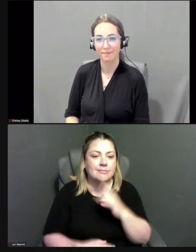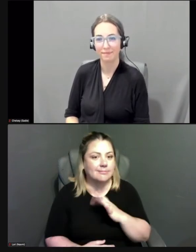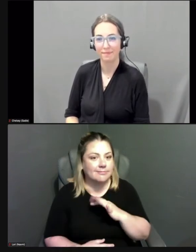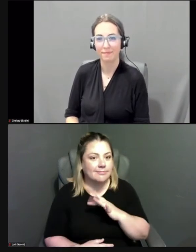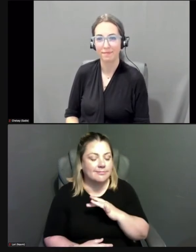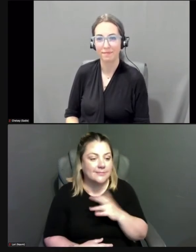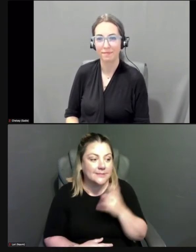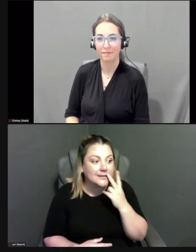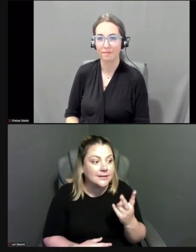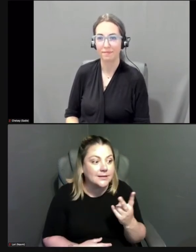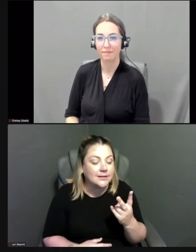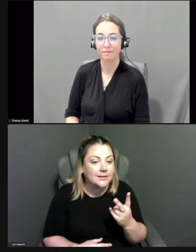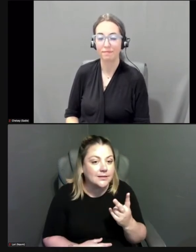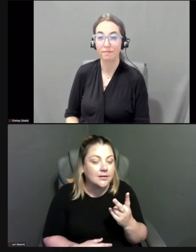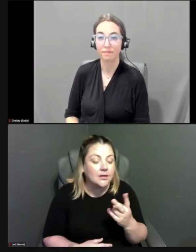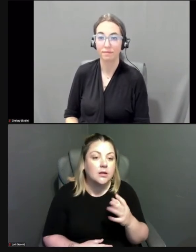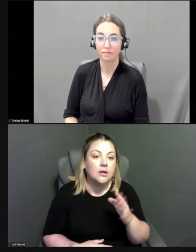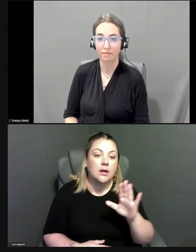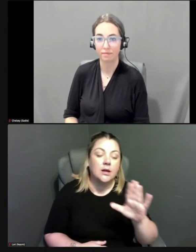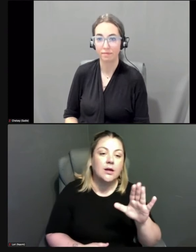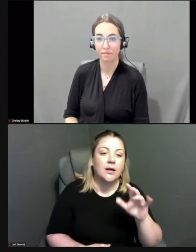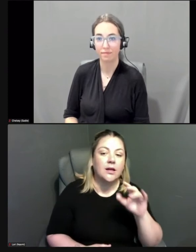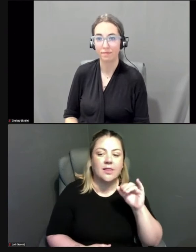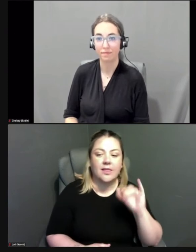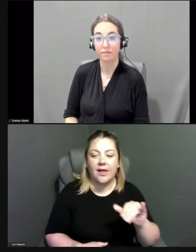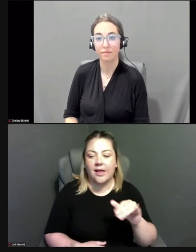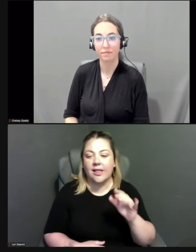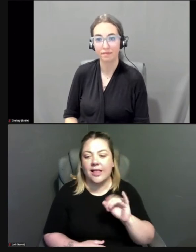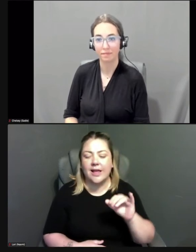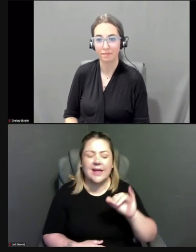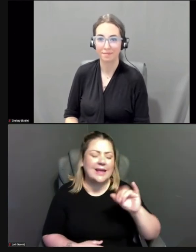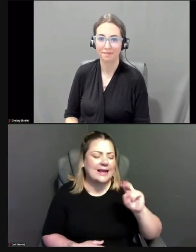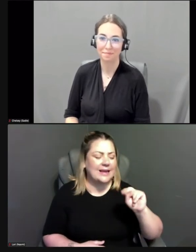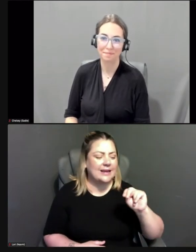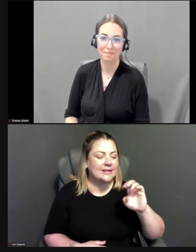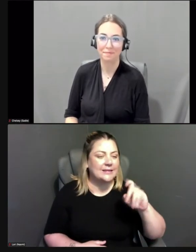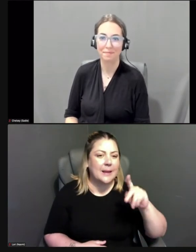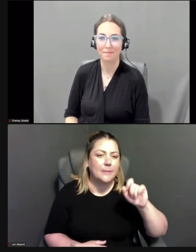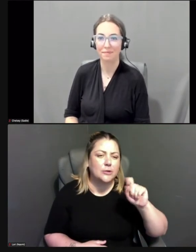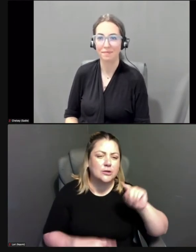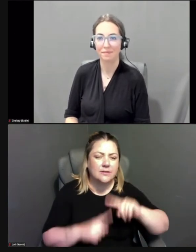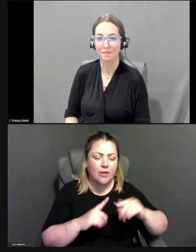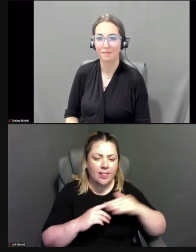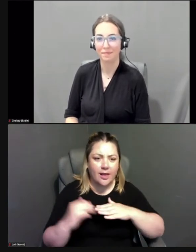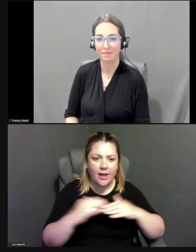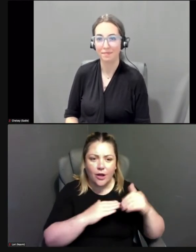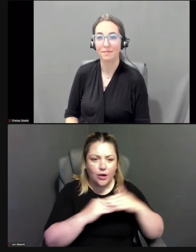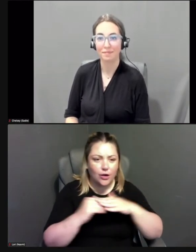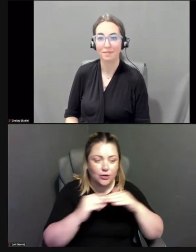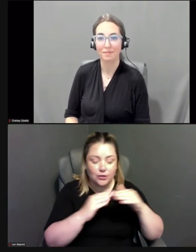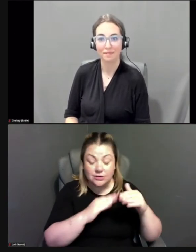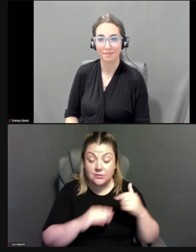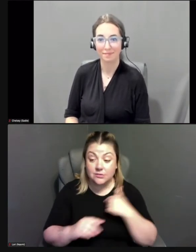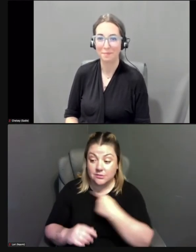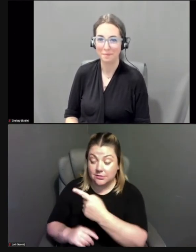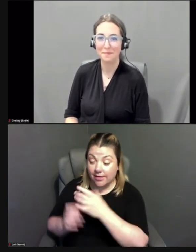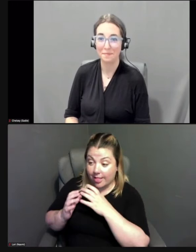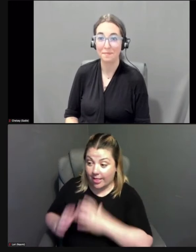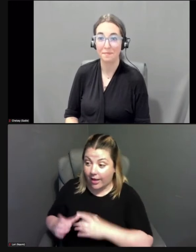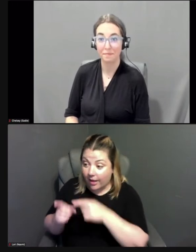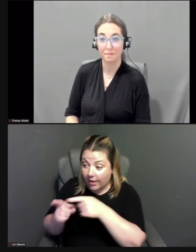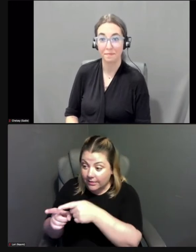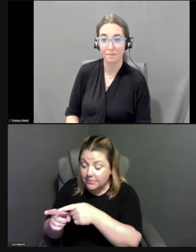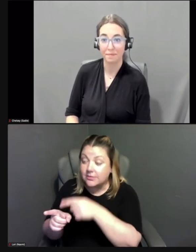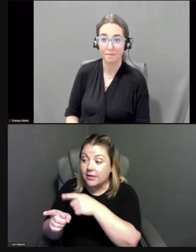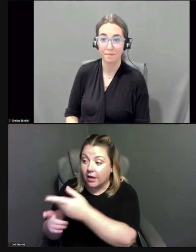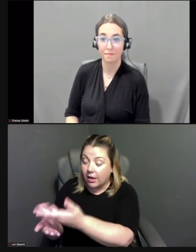then if we do this in inception layers, essentially, that where the people I do work with professionally as clients tell me